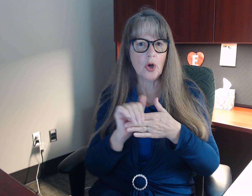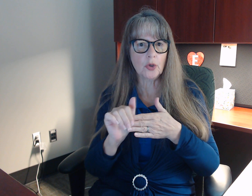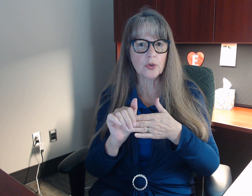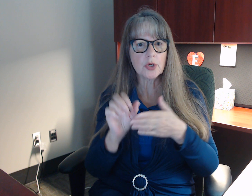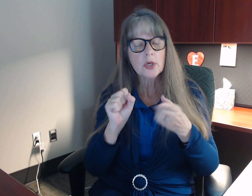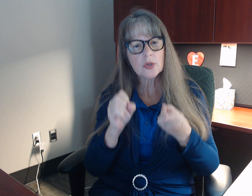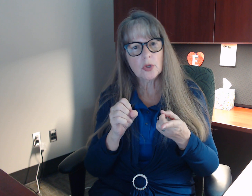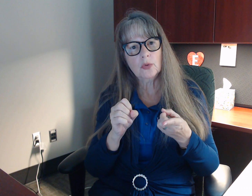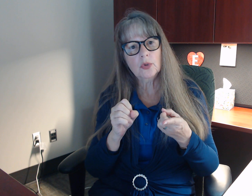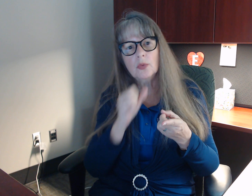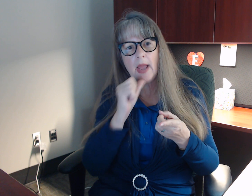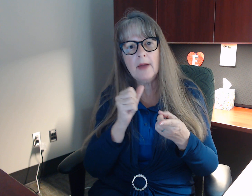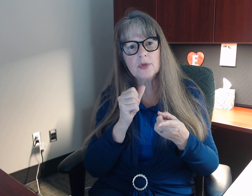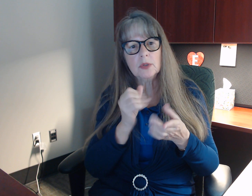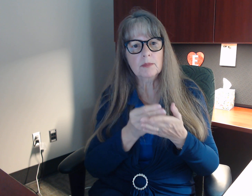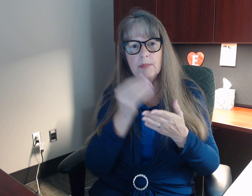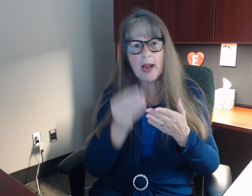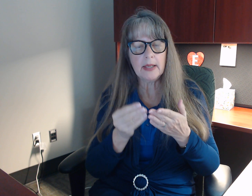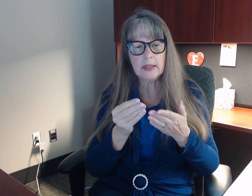$30. So you don't have to buy the